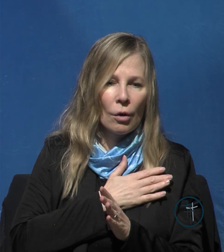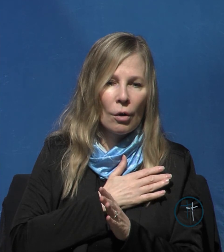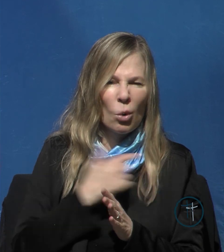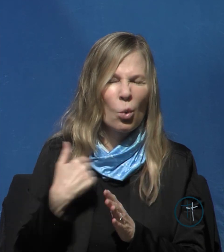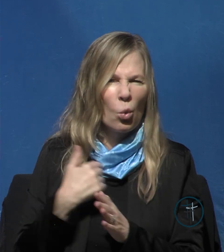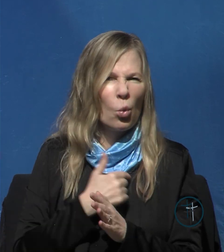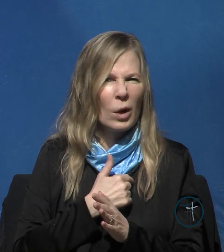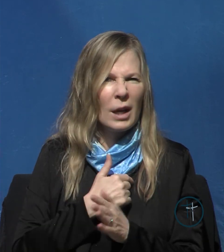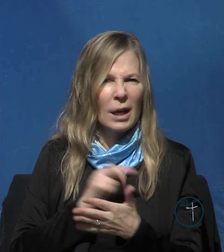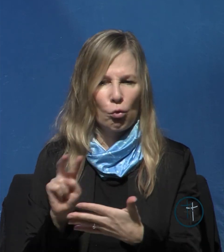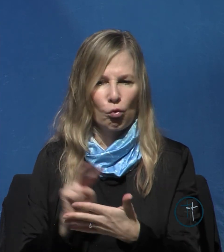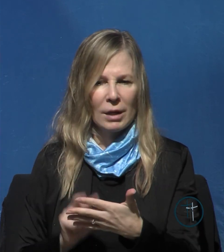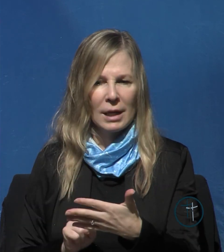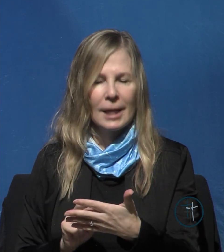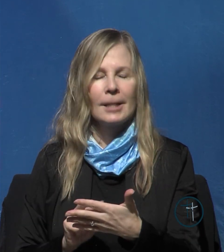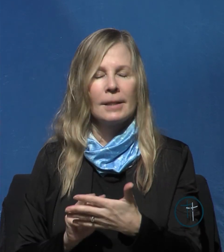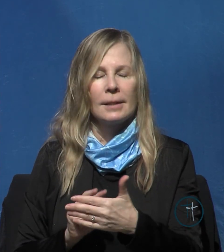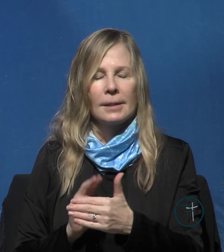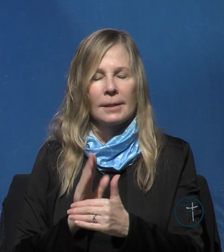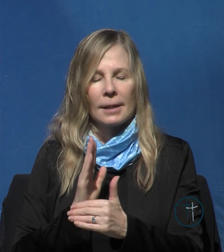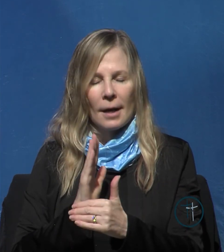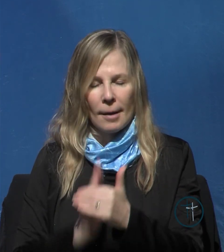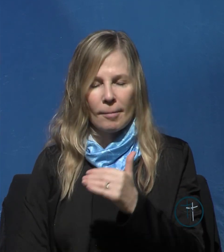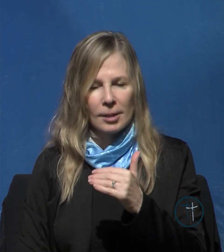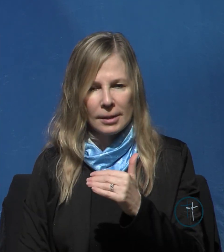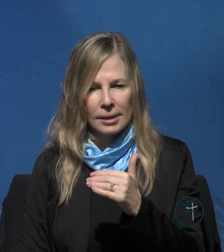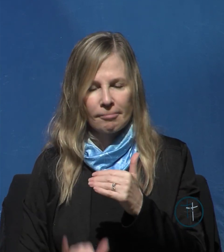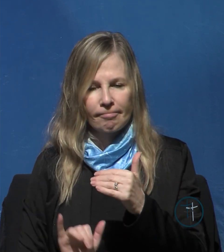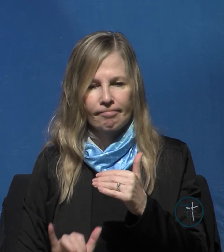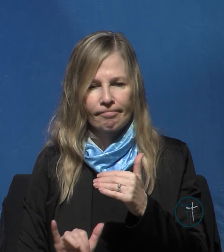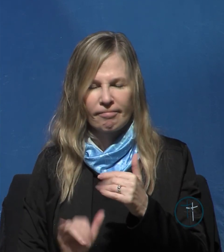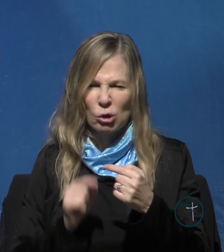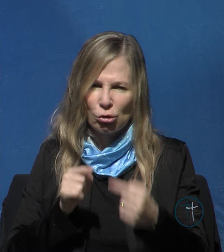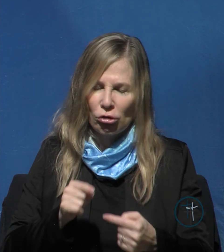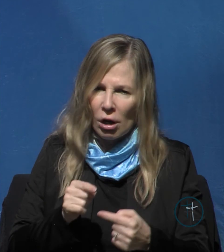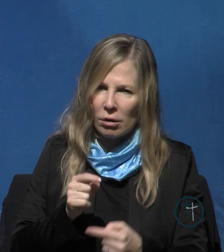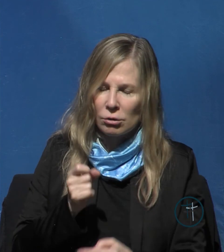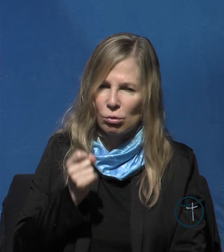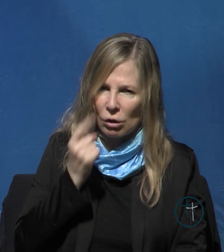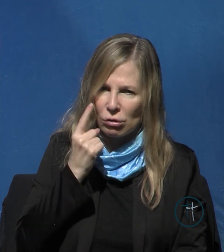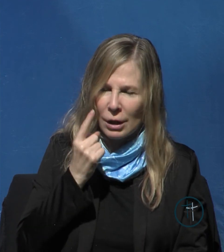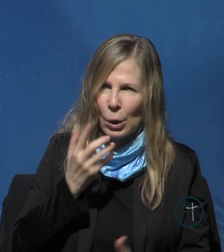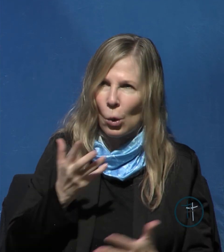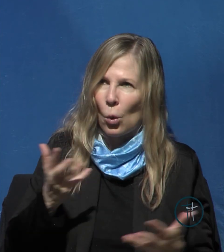humbled and we struggle to know exactly what to do with your word.